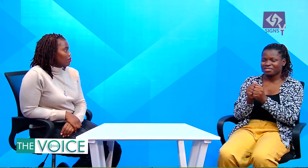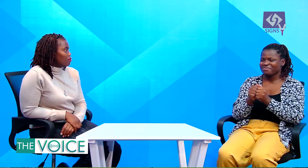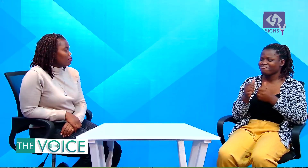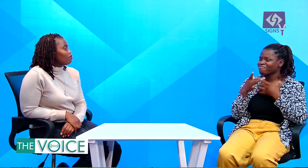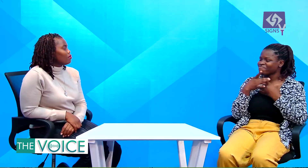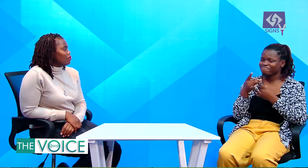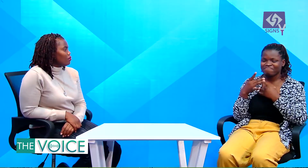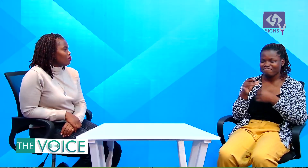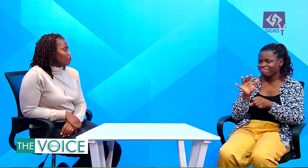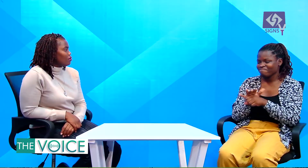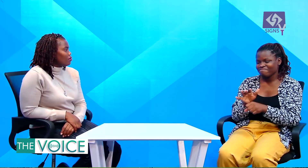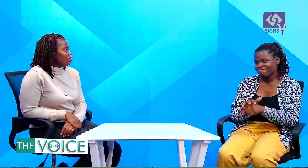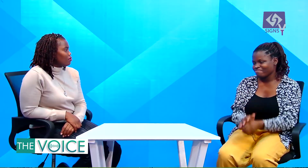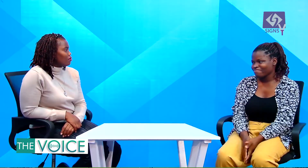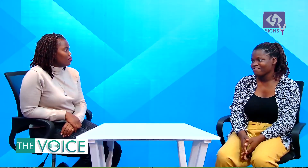so much. We stay together most of the time.